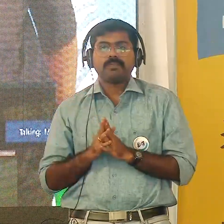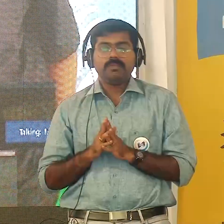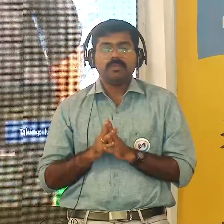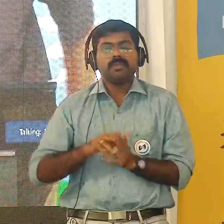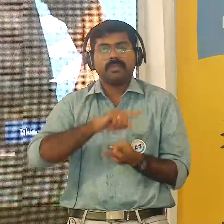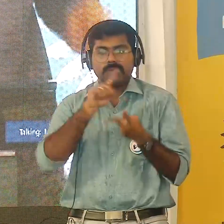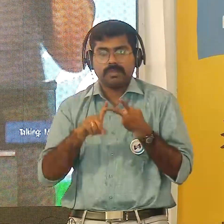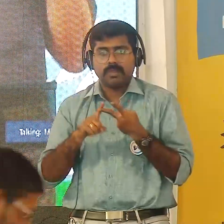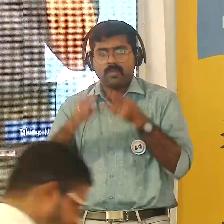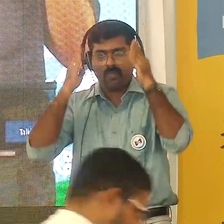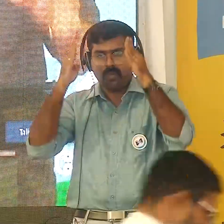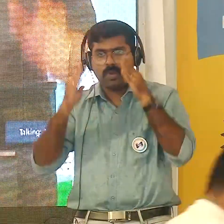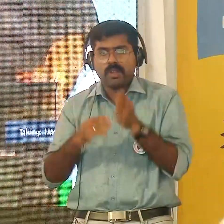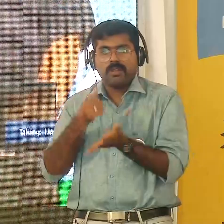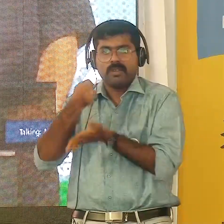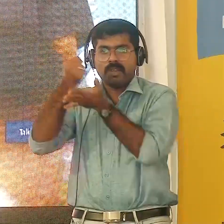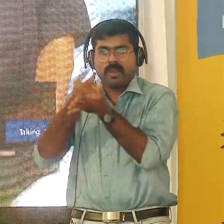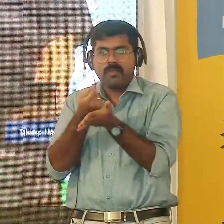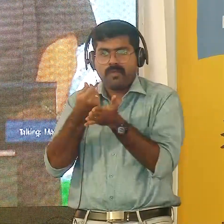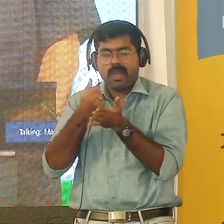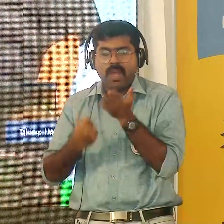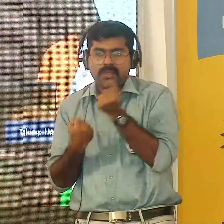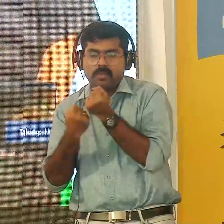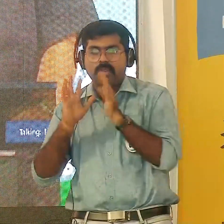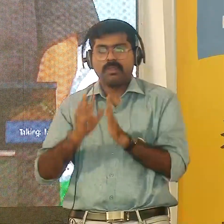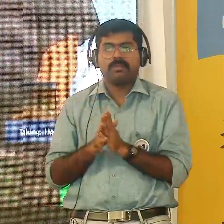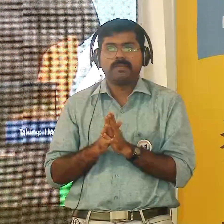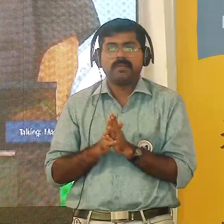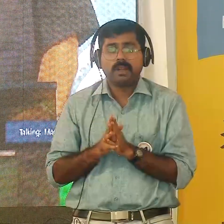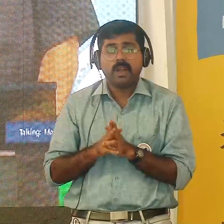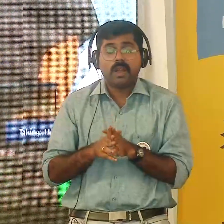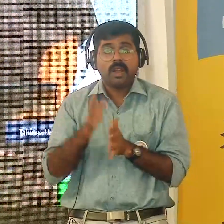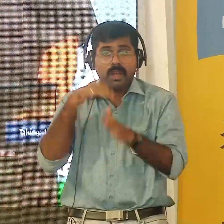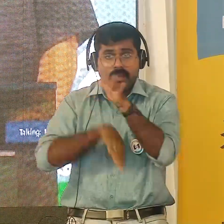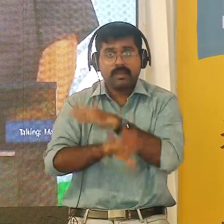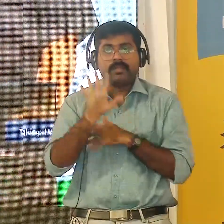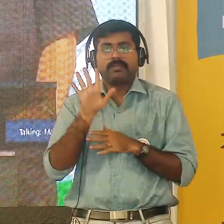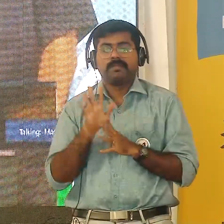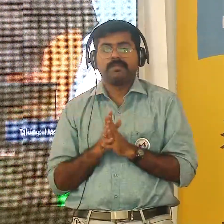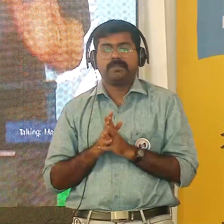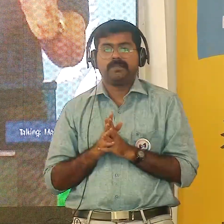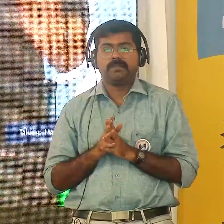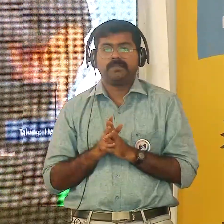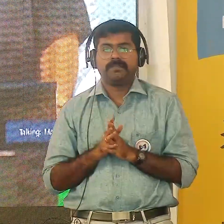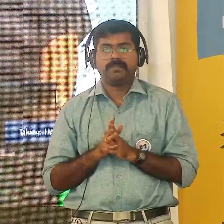development investment and assistance. Among them are the